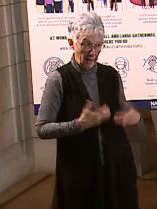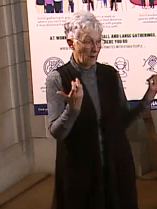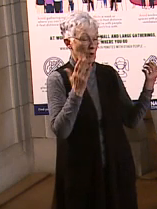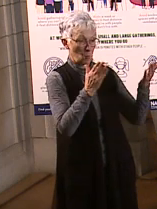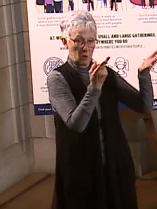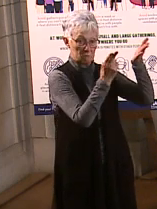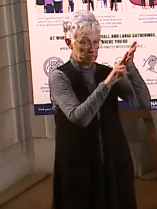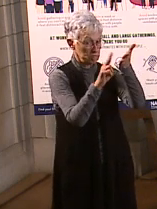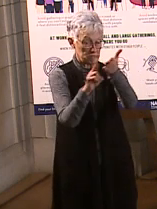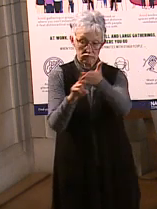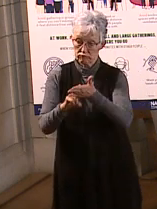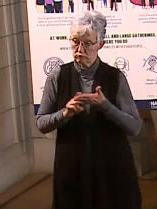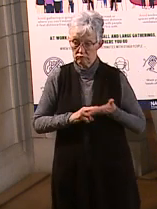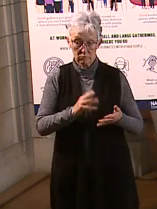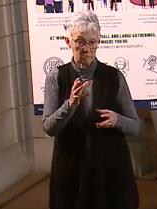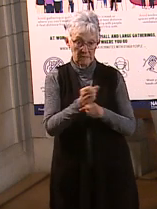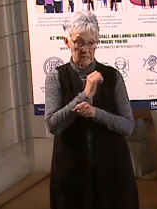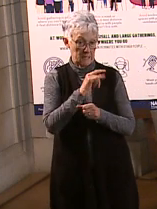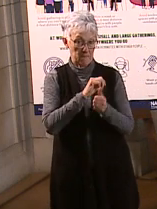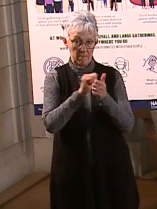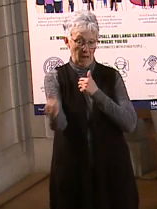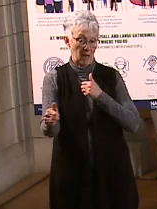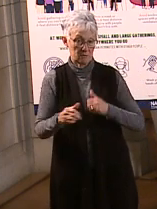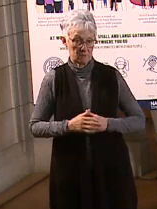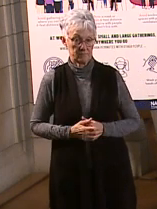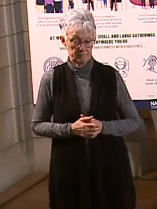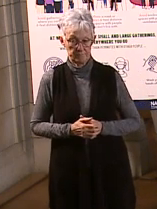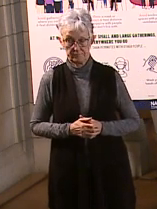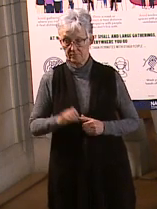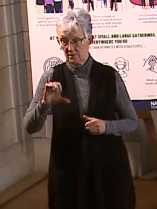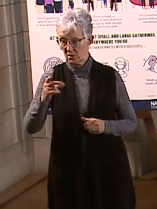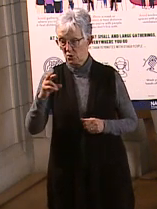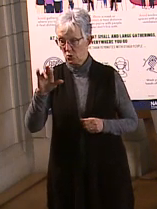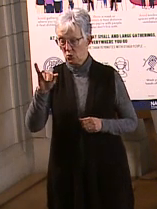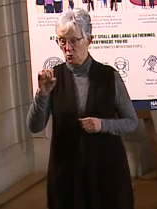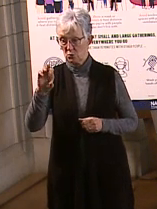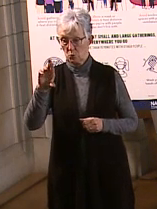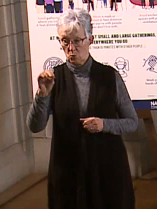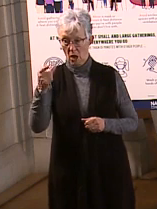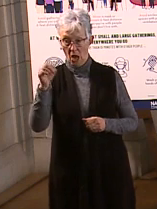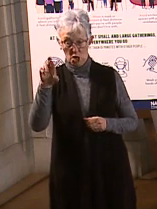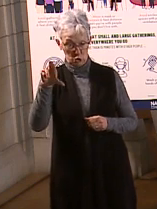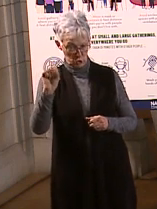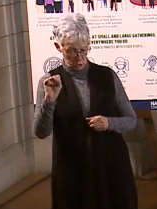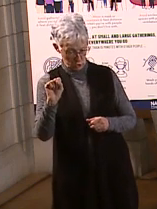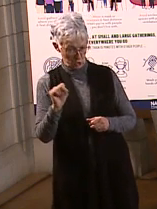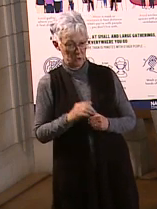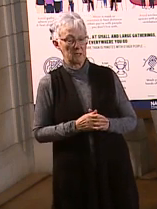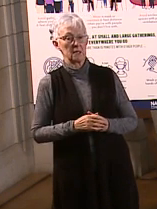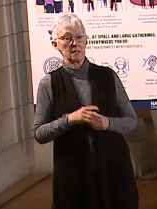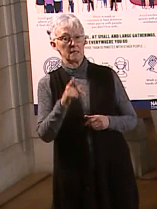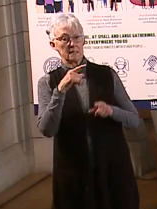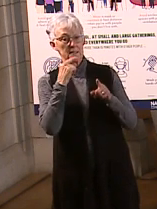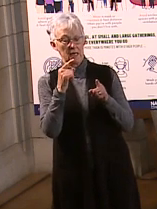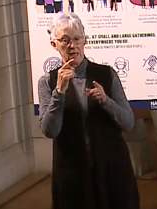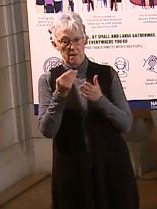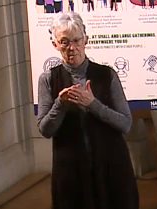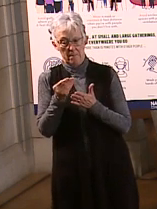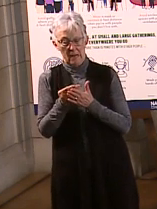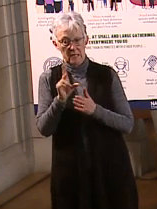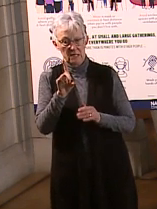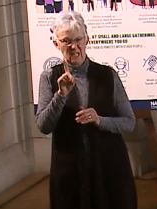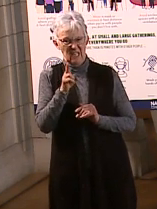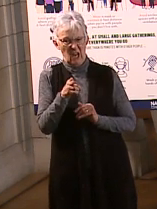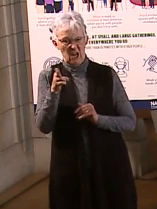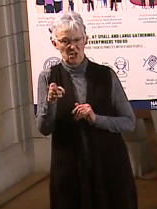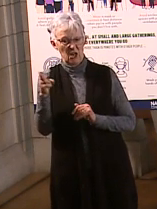Joe Dacre from the Omaha World Herald. Chris Rogers, president of the Douglas County Board of Health, said Monday that DHHS has mandated the